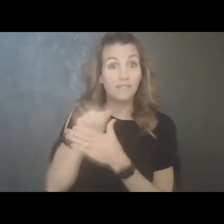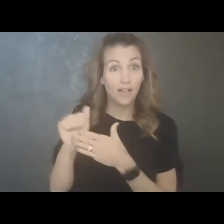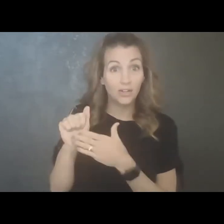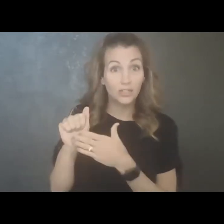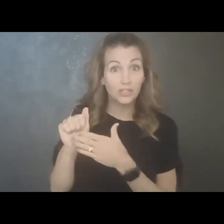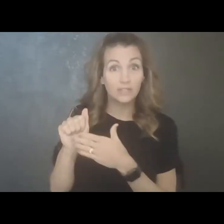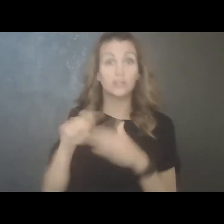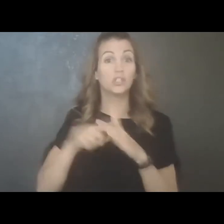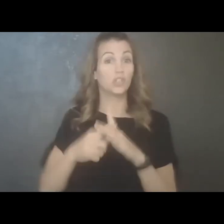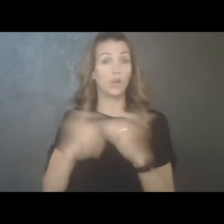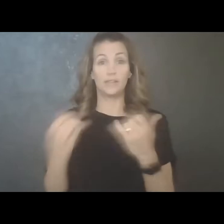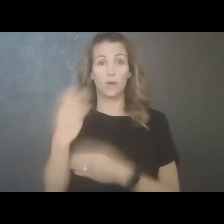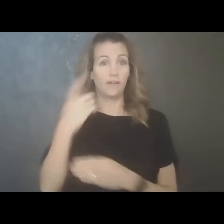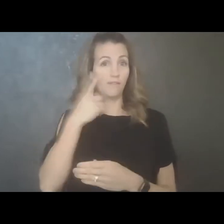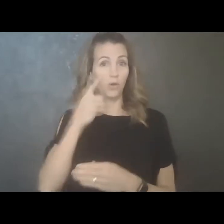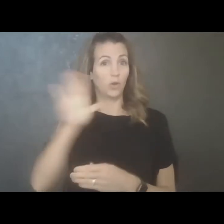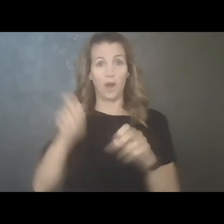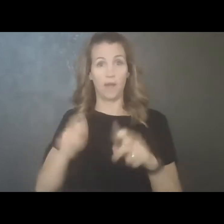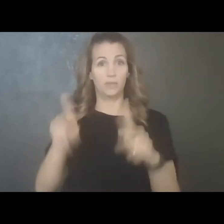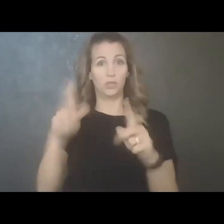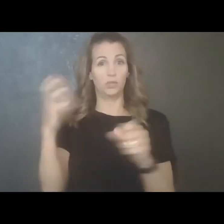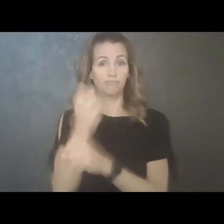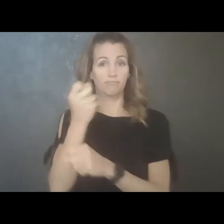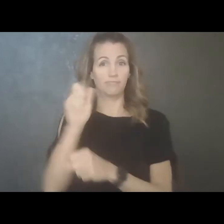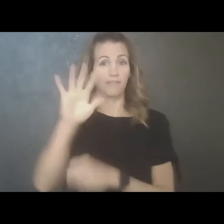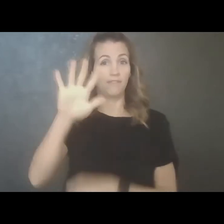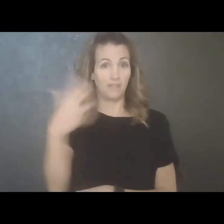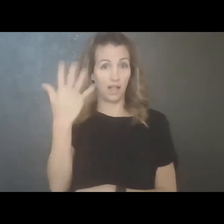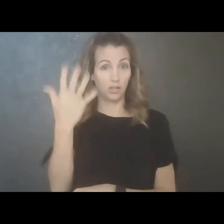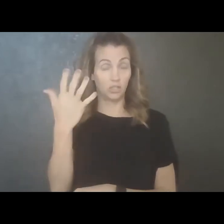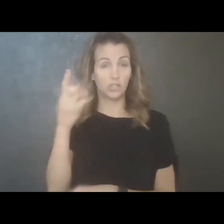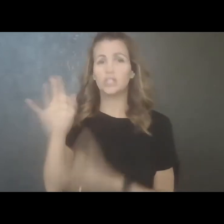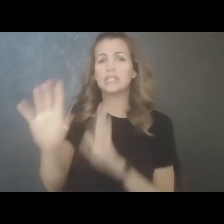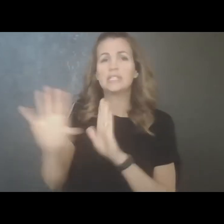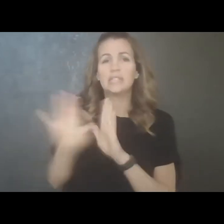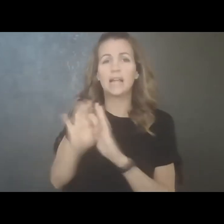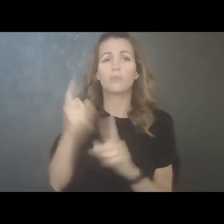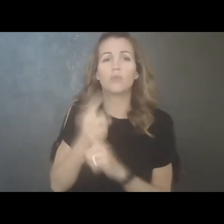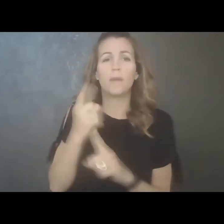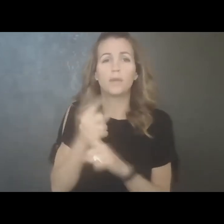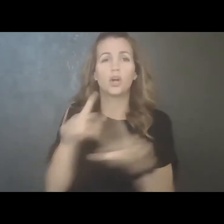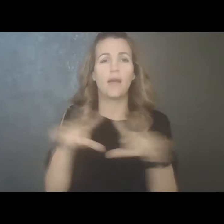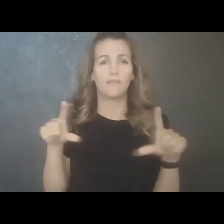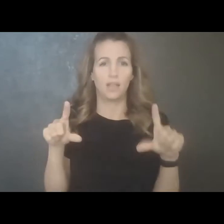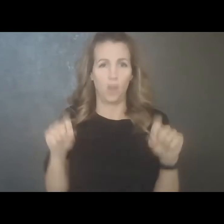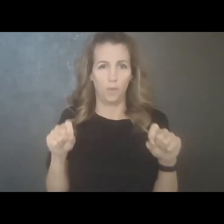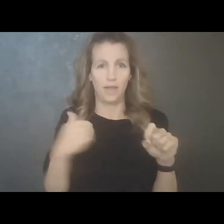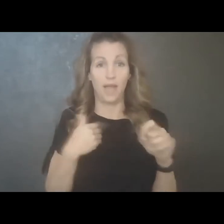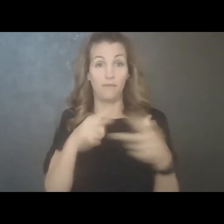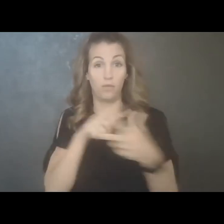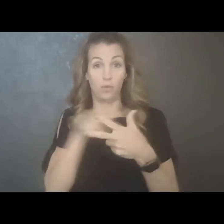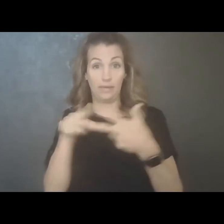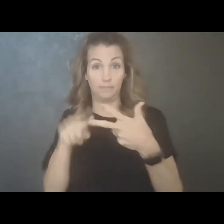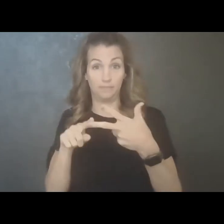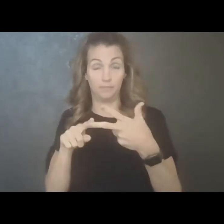morning with a chance to win $5. Now all you have to do is select the proper envelope. So over here I have 3 envelopes. So